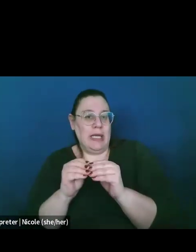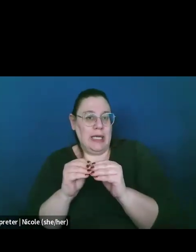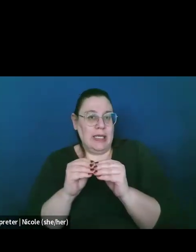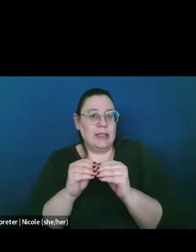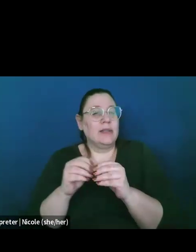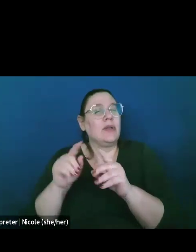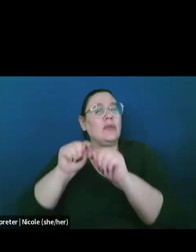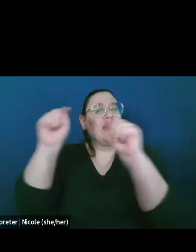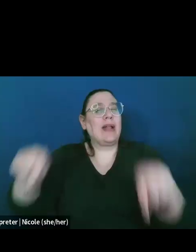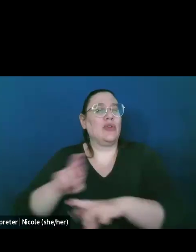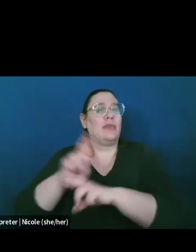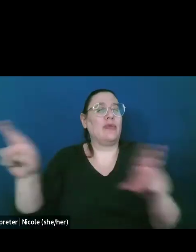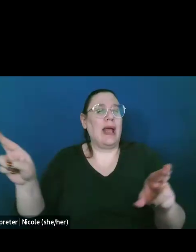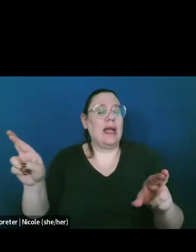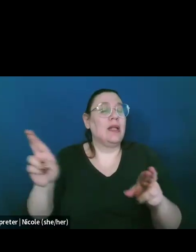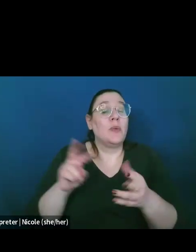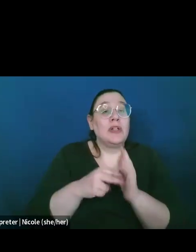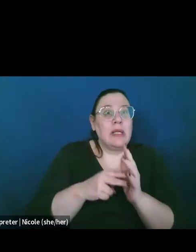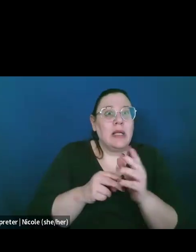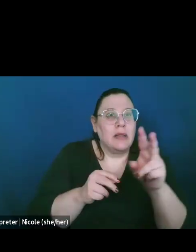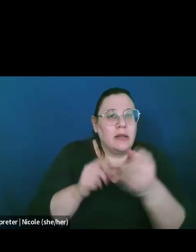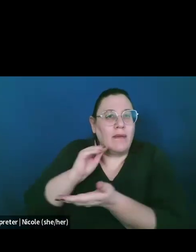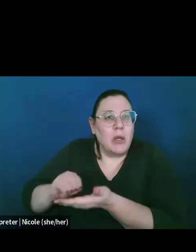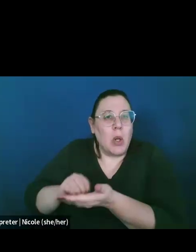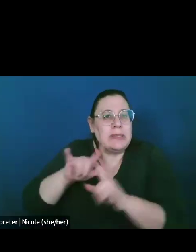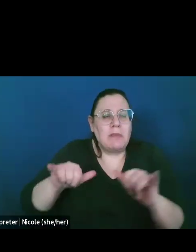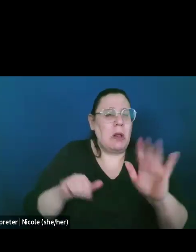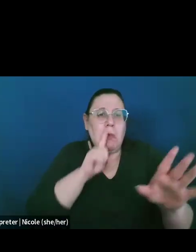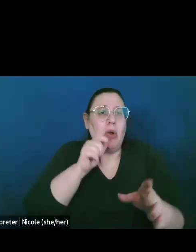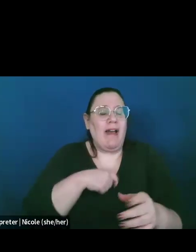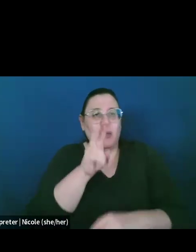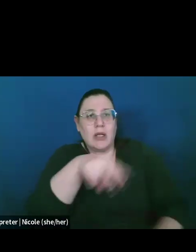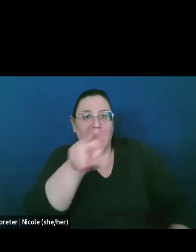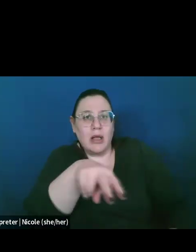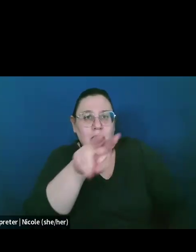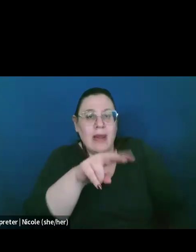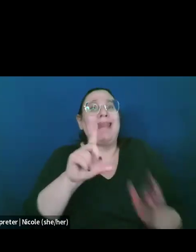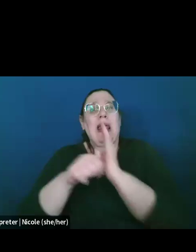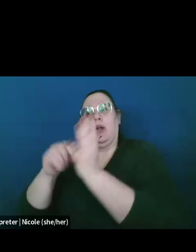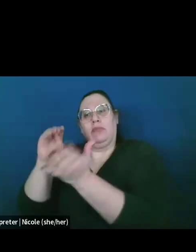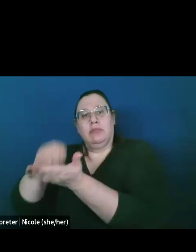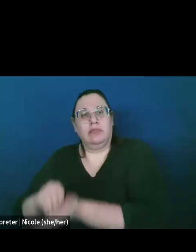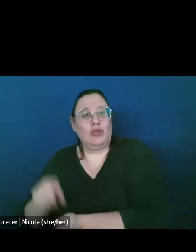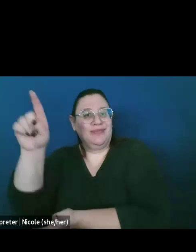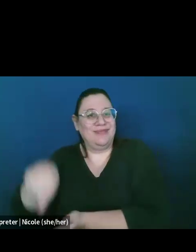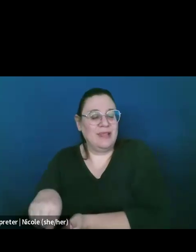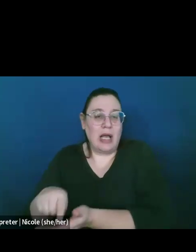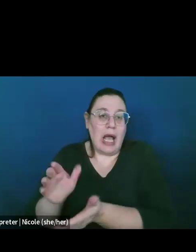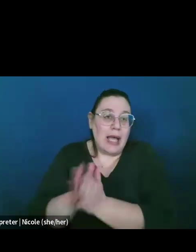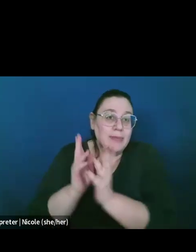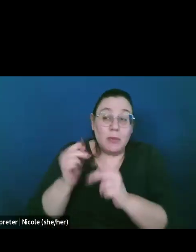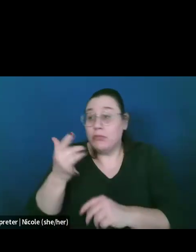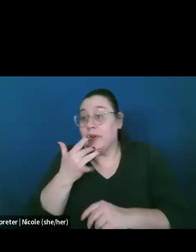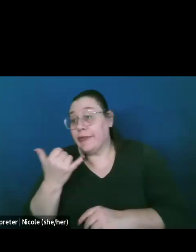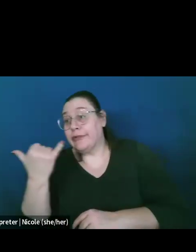transcript, so I don't have to kind of take notes during, so I can focus in. And then I always ask people if they prefer phone or video, and